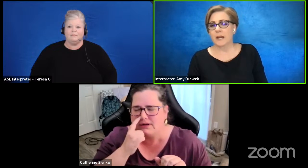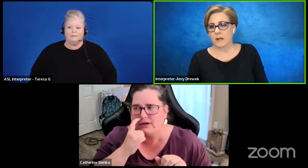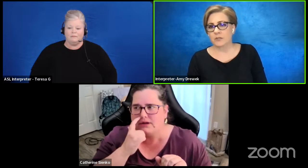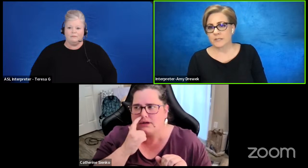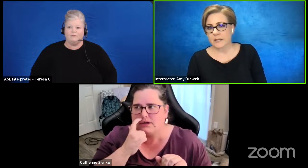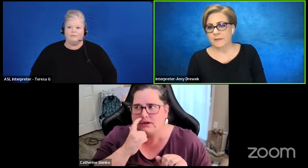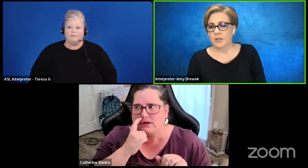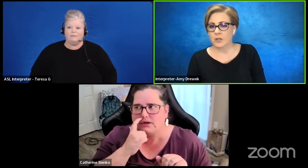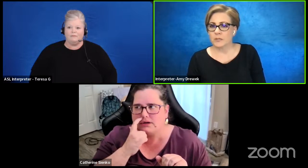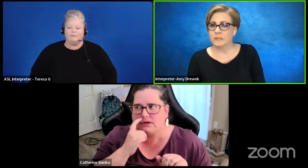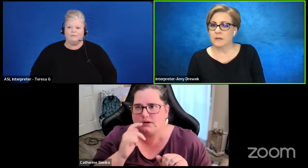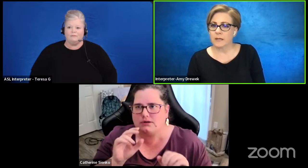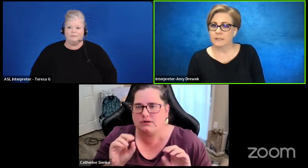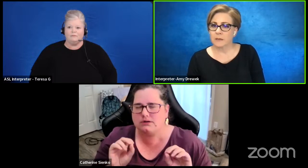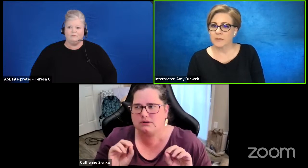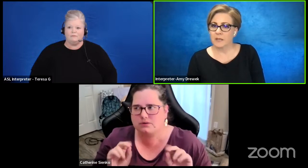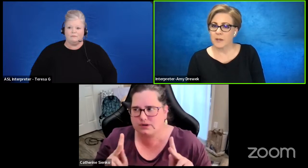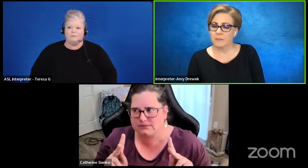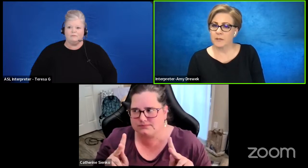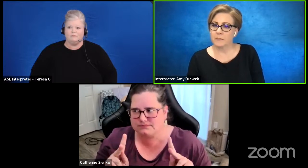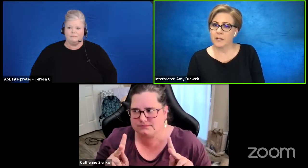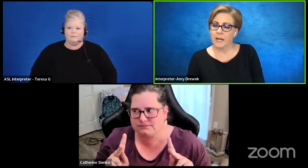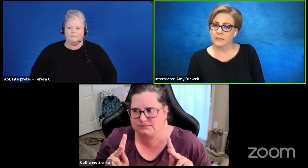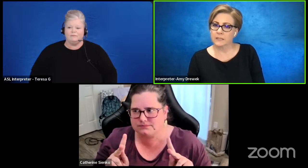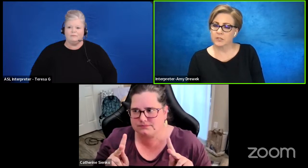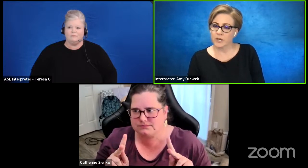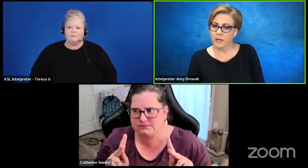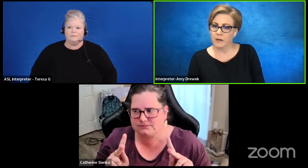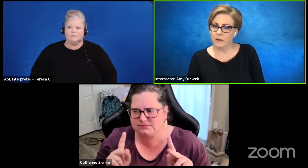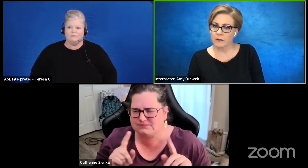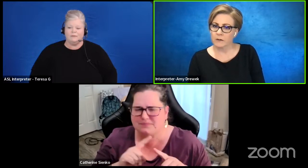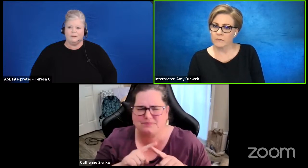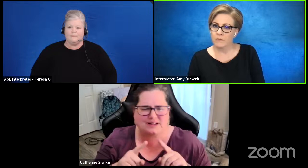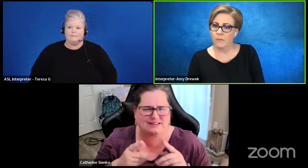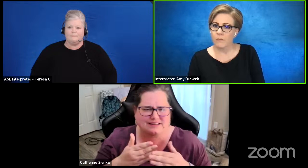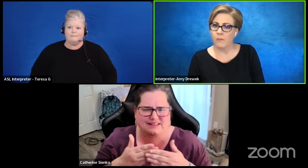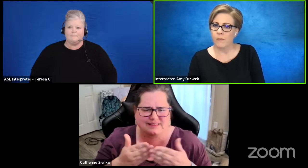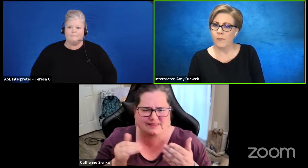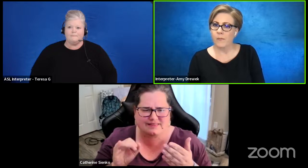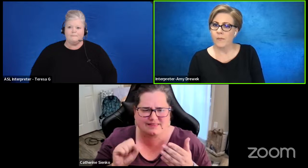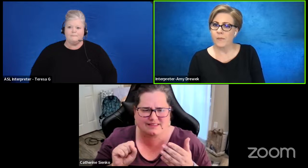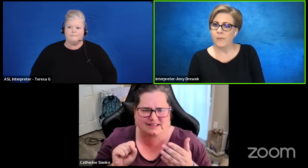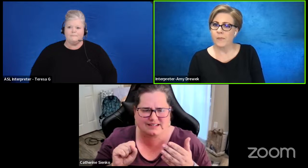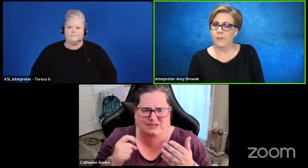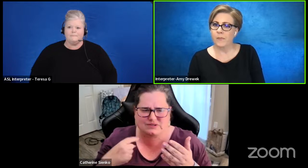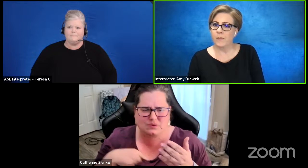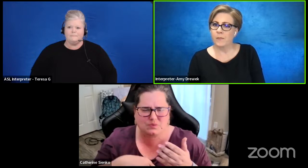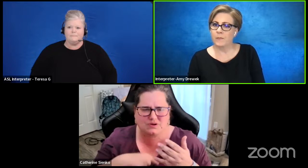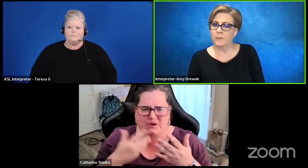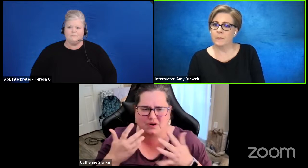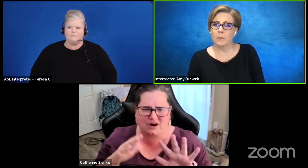as the chair, I mean, I understand that you did not accept the amendment, but as the chair,